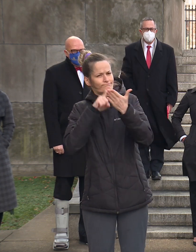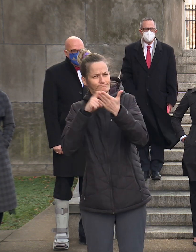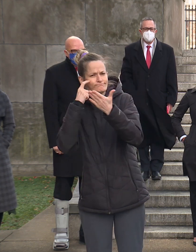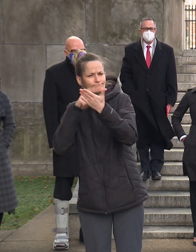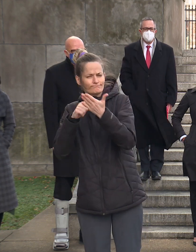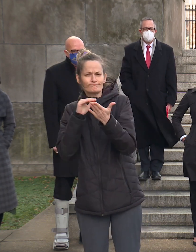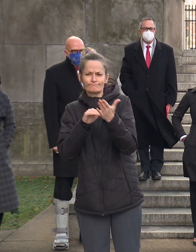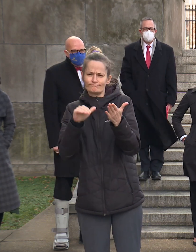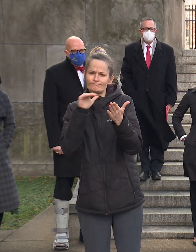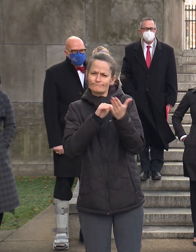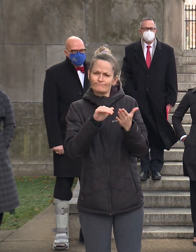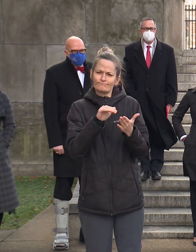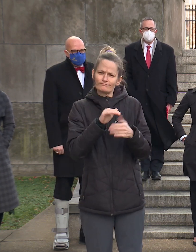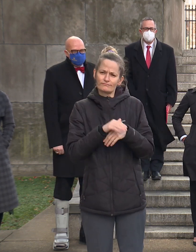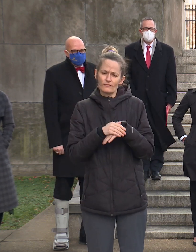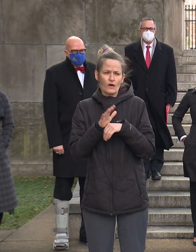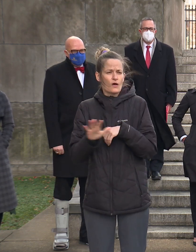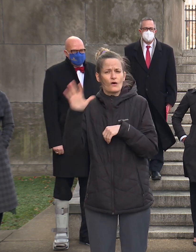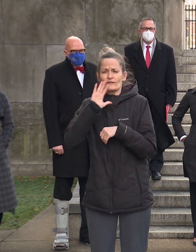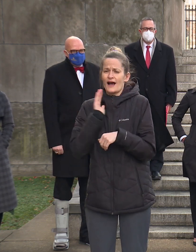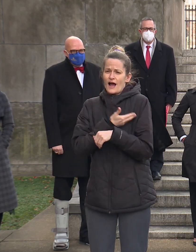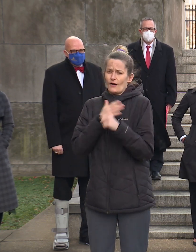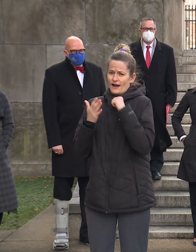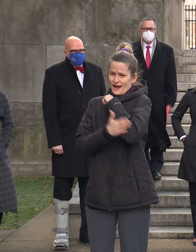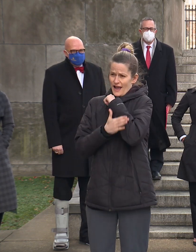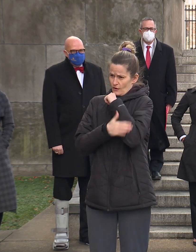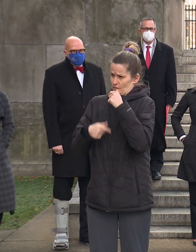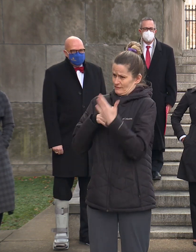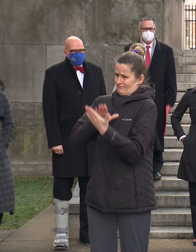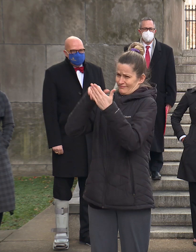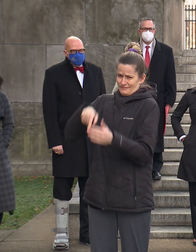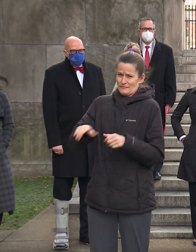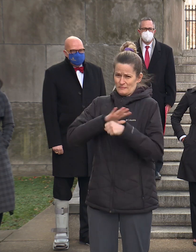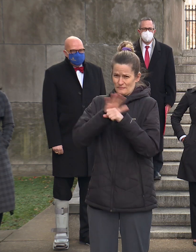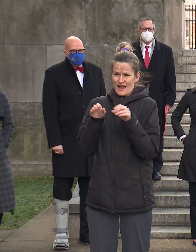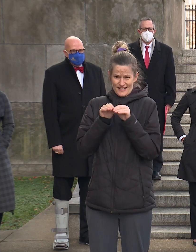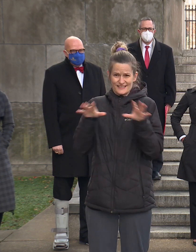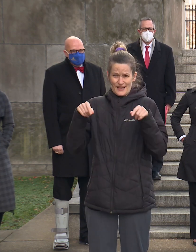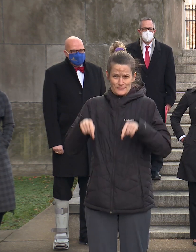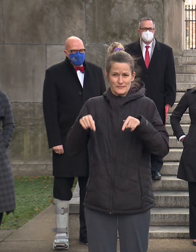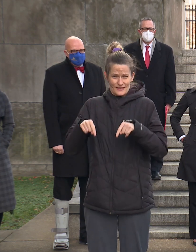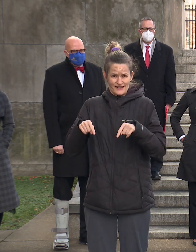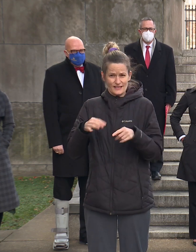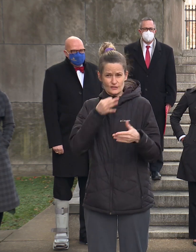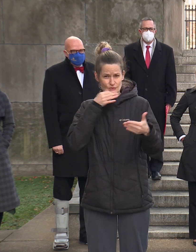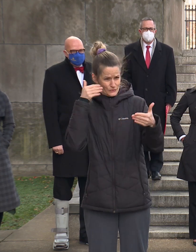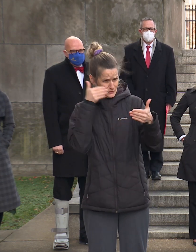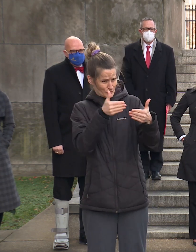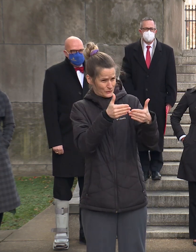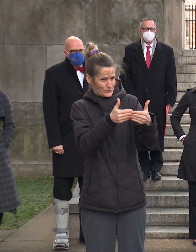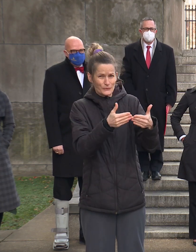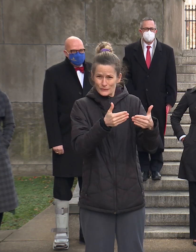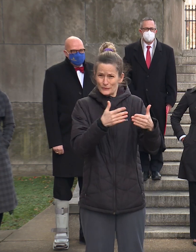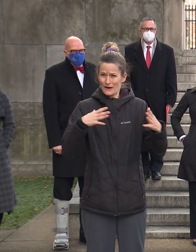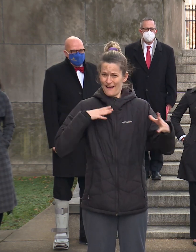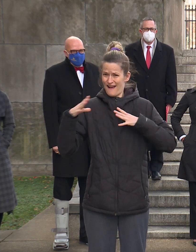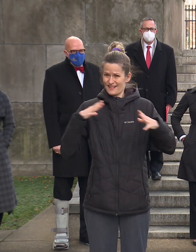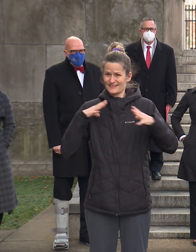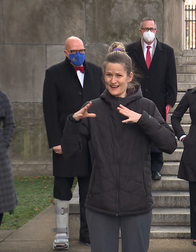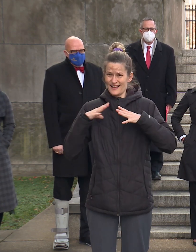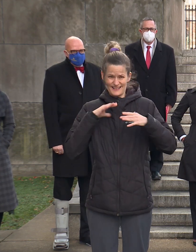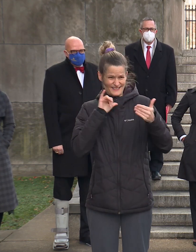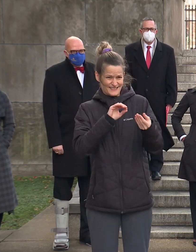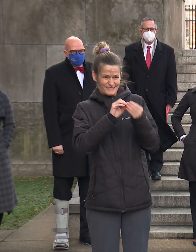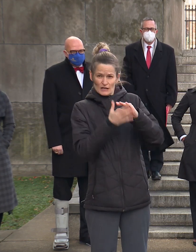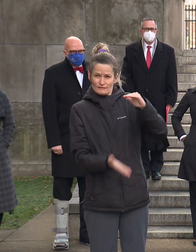nation for how we have dealt with this pandemic. With the holidays coming up and the highly infectious Omicron variant